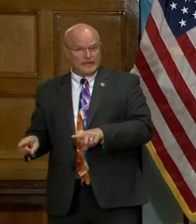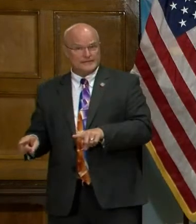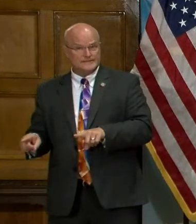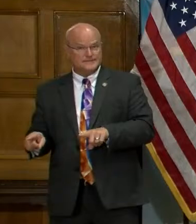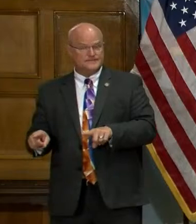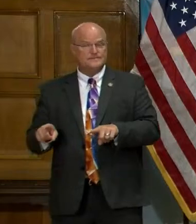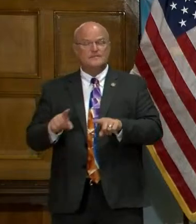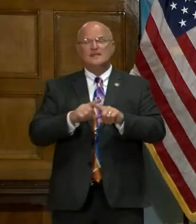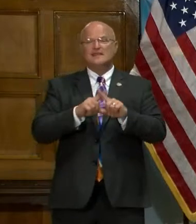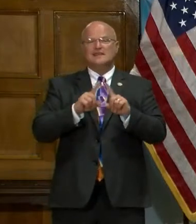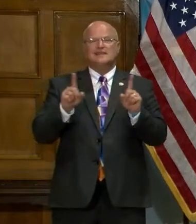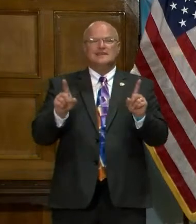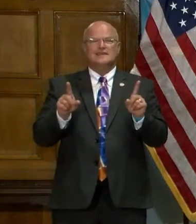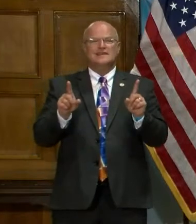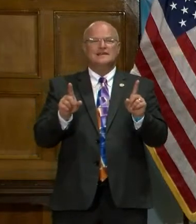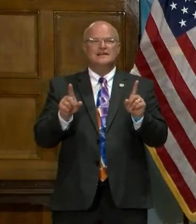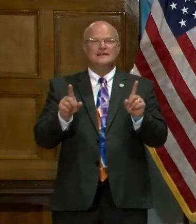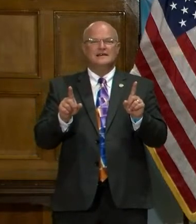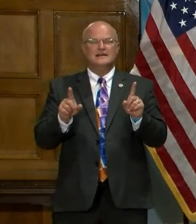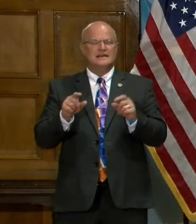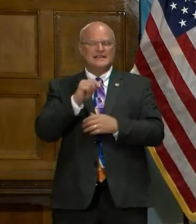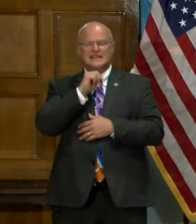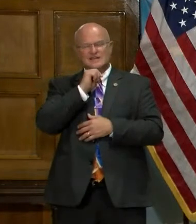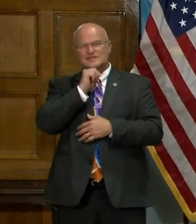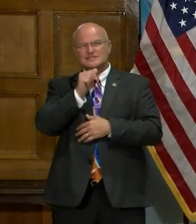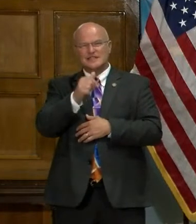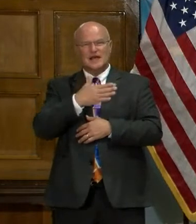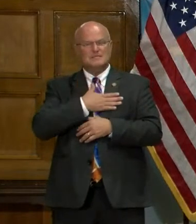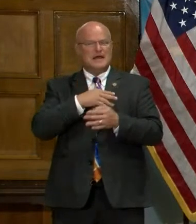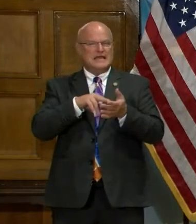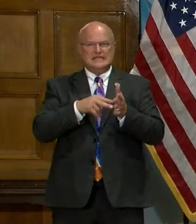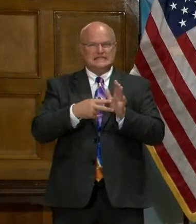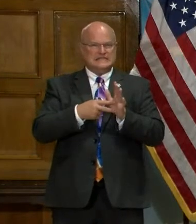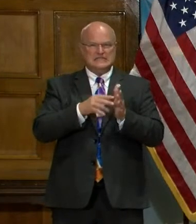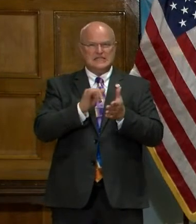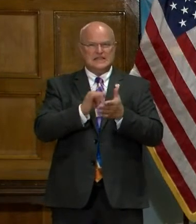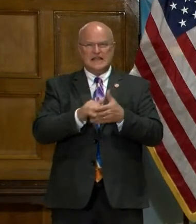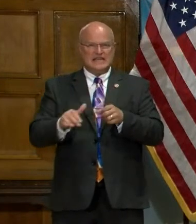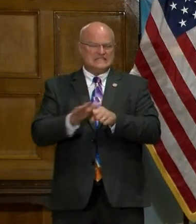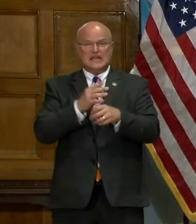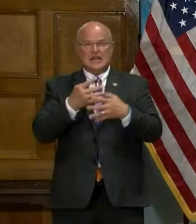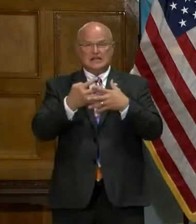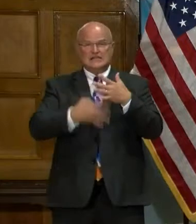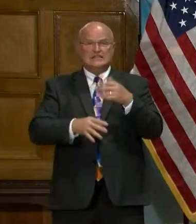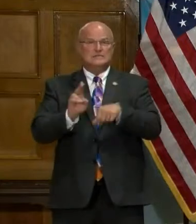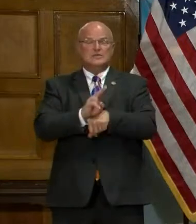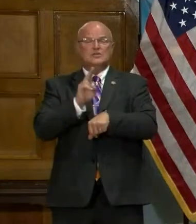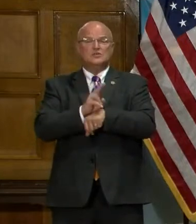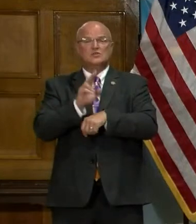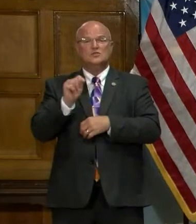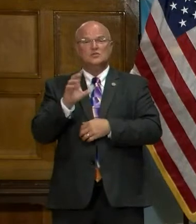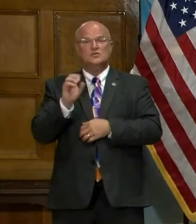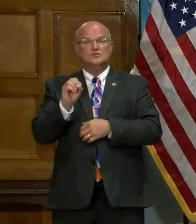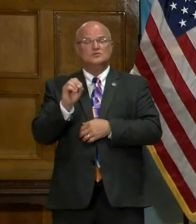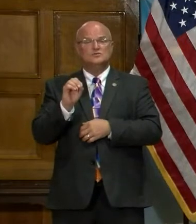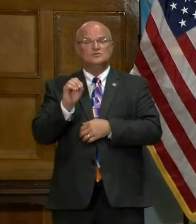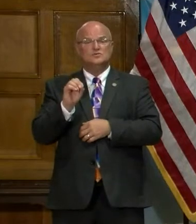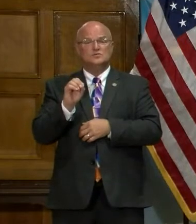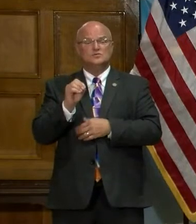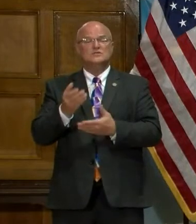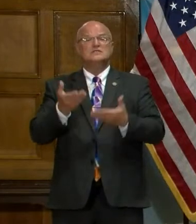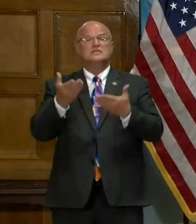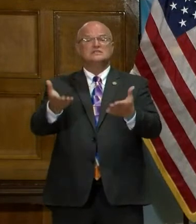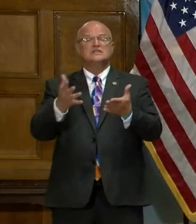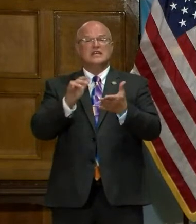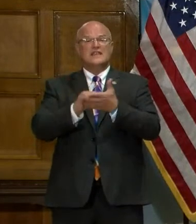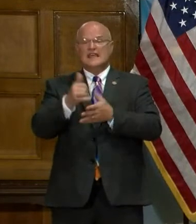him to turn over those documents, what he's saying is that they didn't want to turn them over until the lawyer made them. Just want to point that out. To